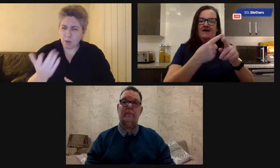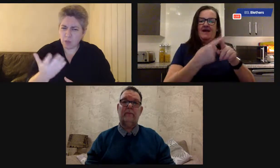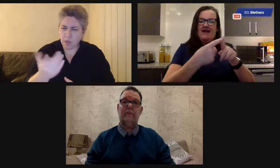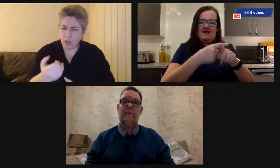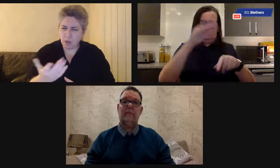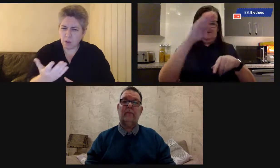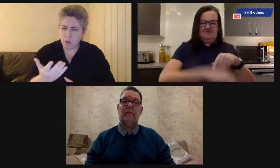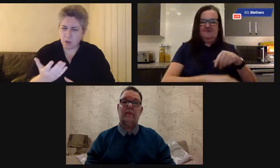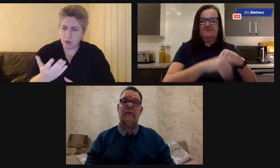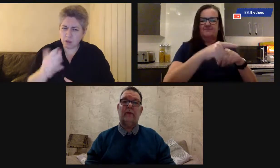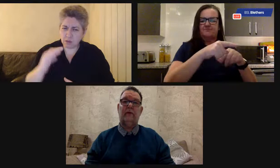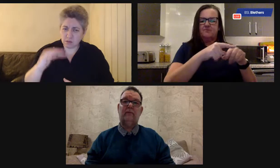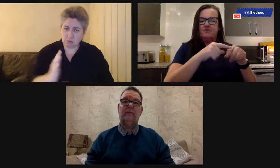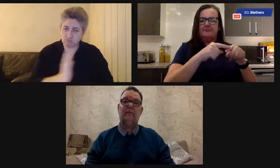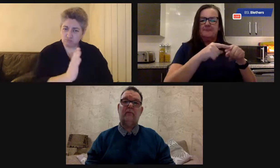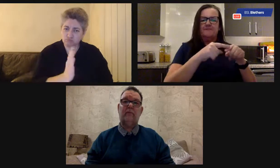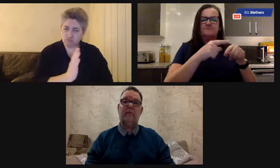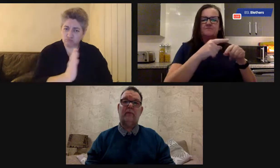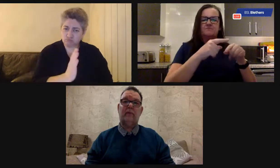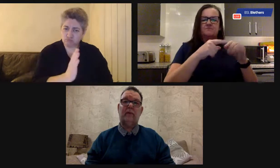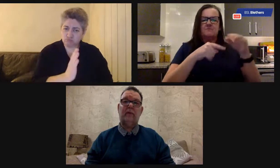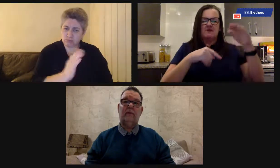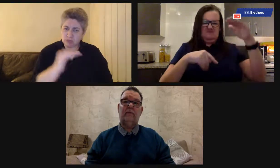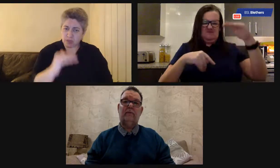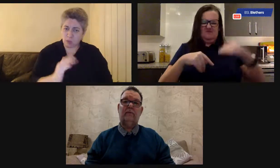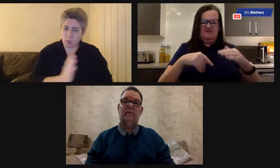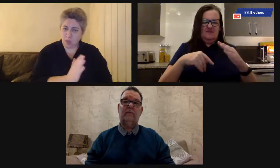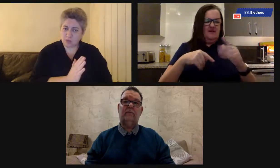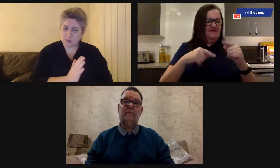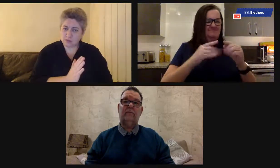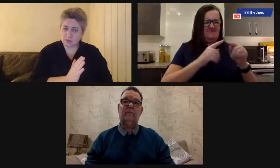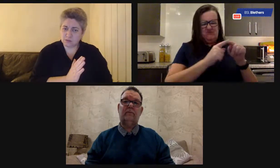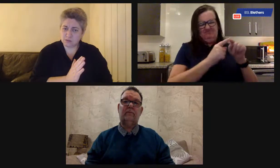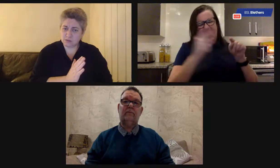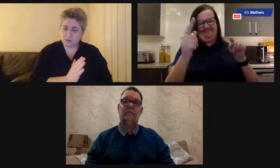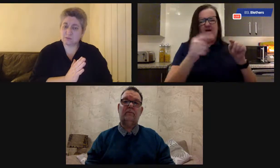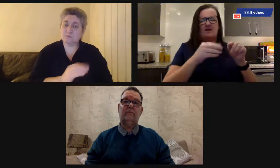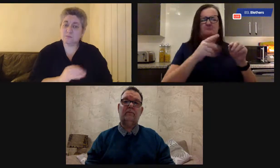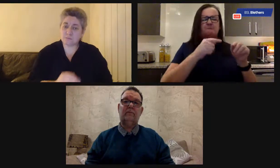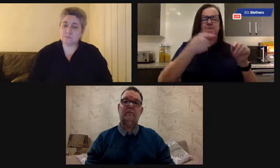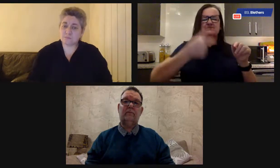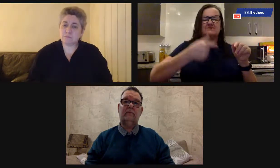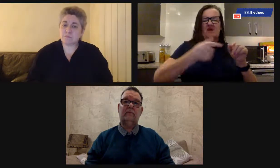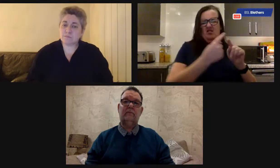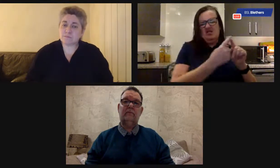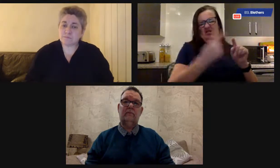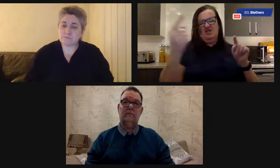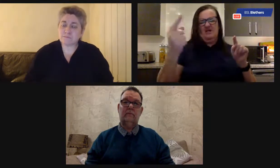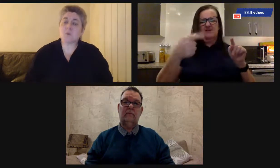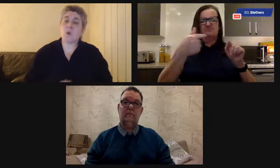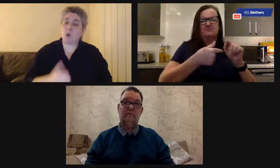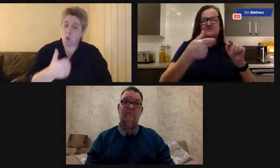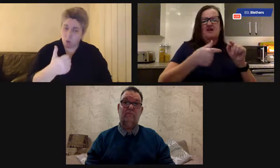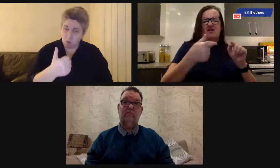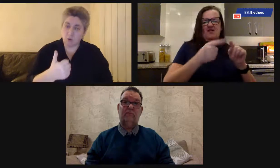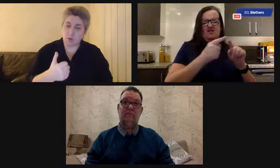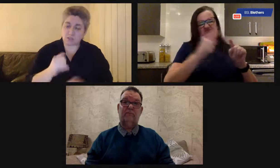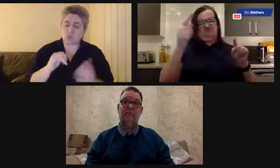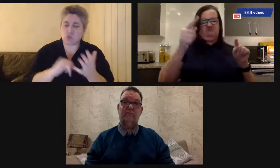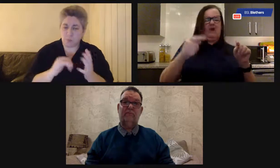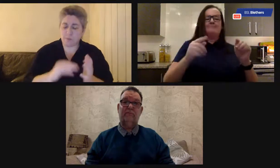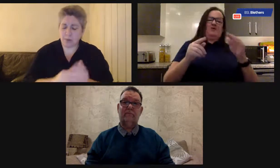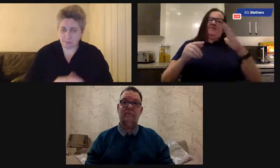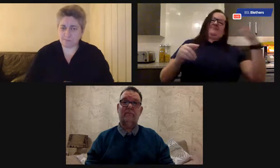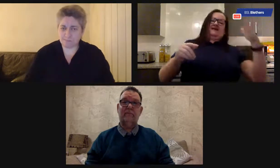Weston-super-Mare. Where is that? Oh, it's right down the south. Oh, it's near